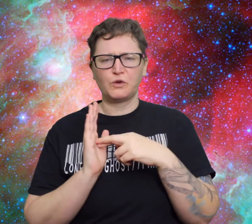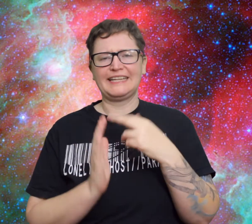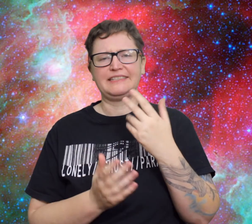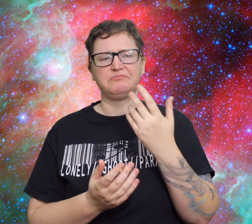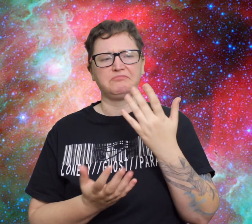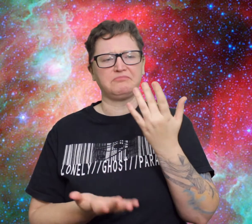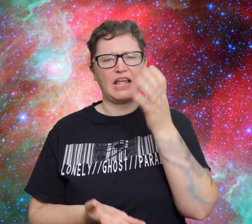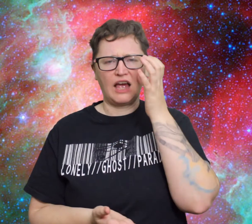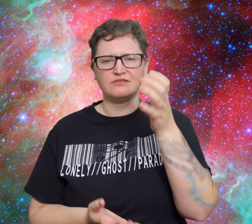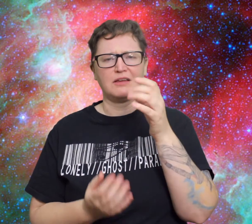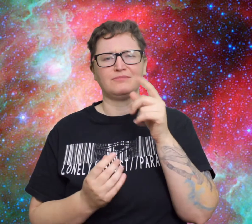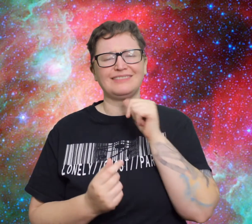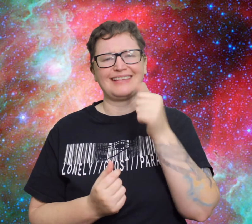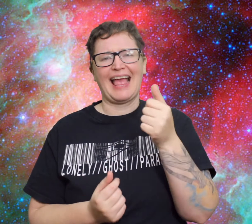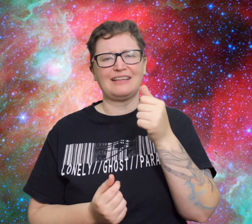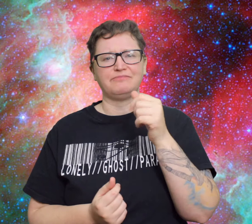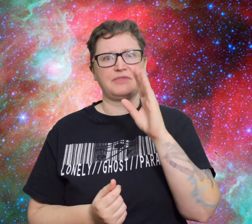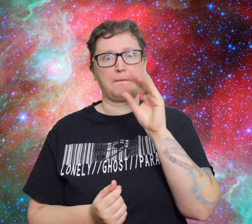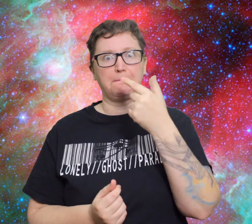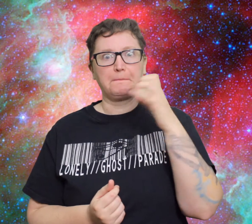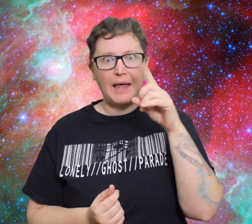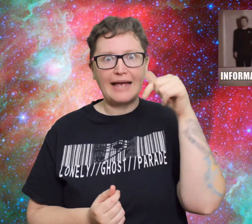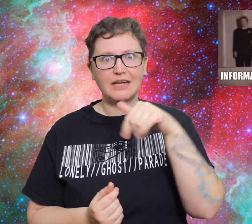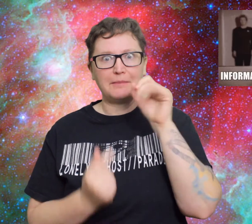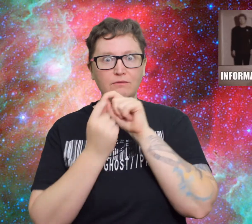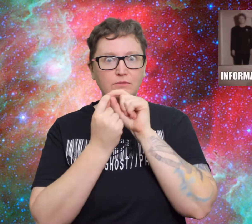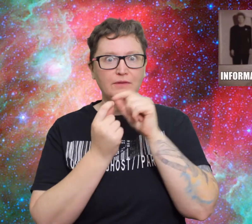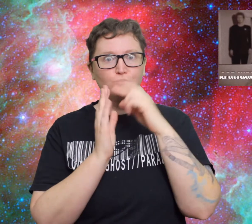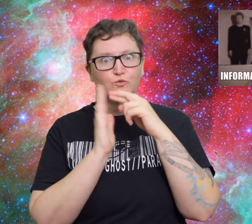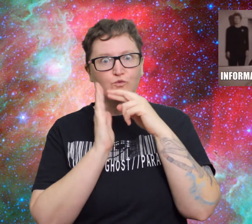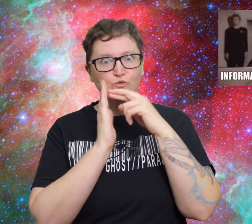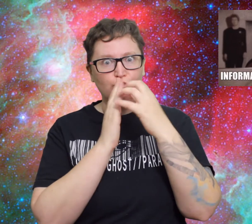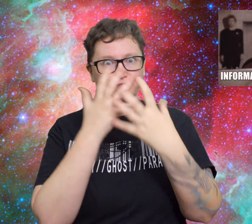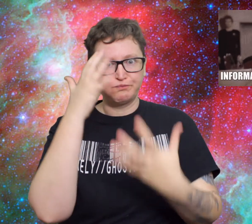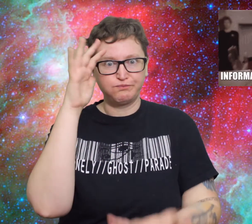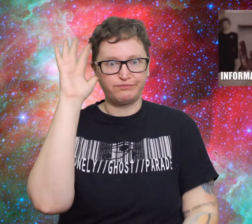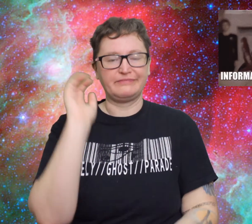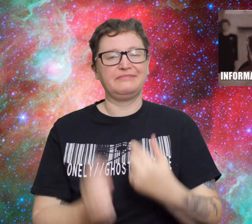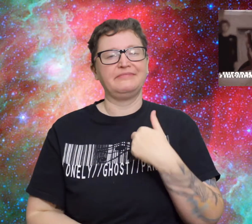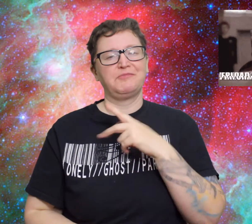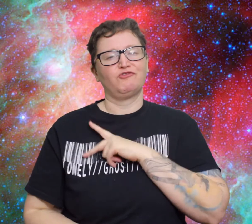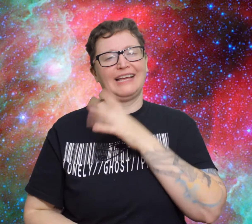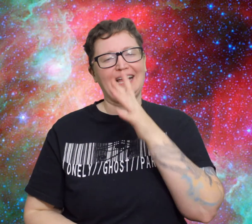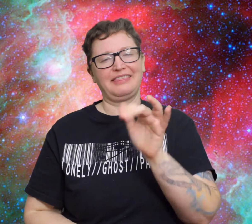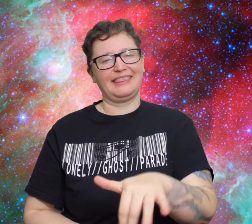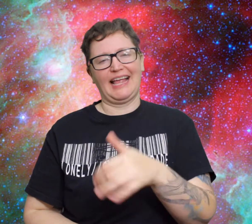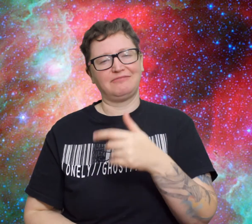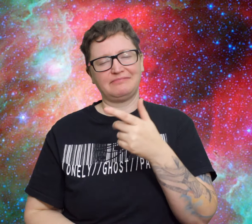And a lot of the rules, a lot of the concepts are not really bogged down by too many details. So